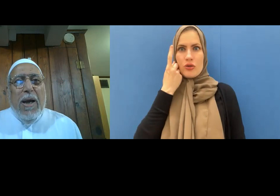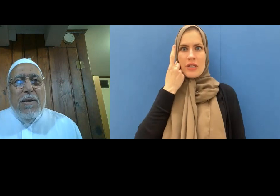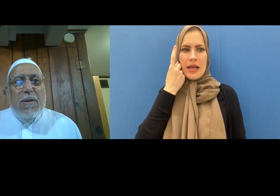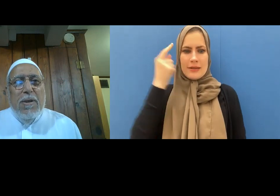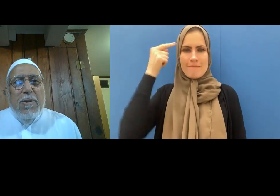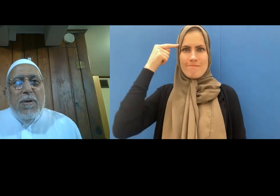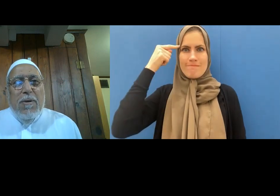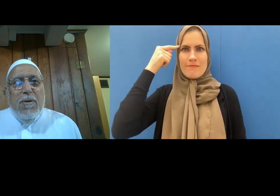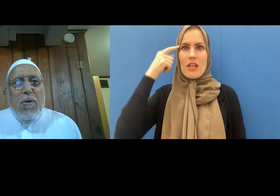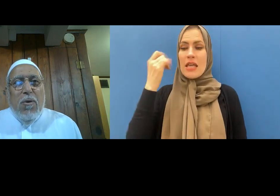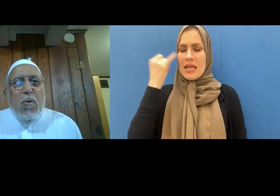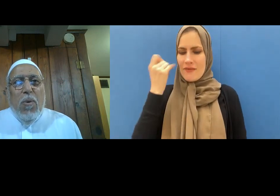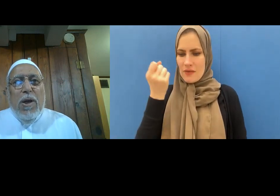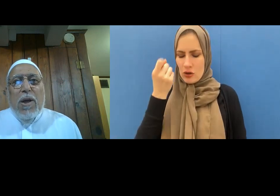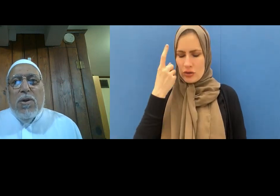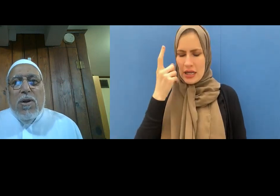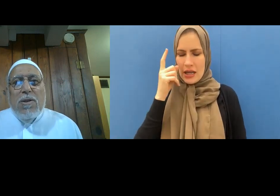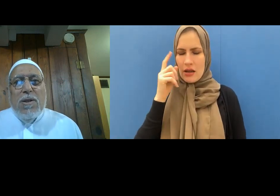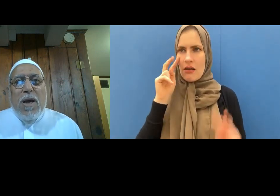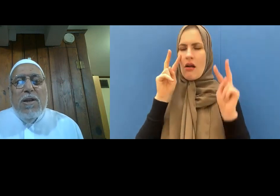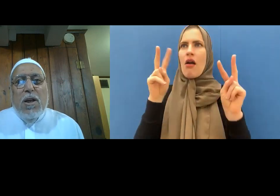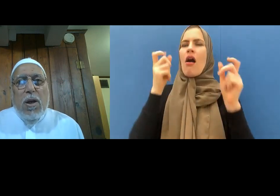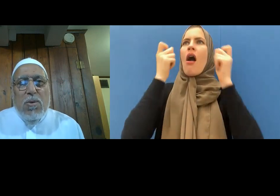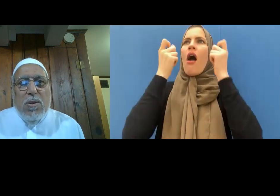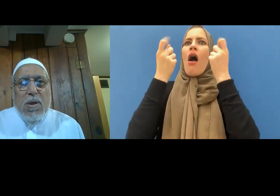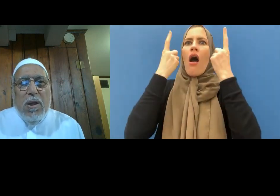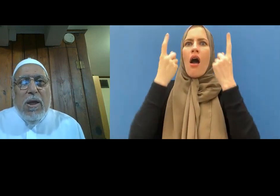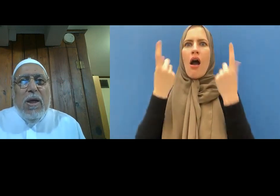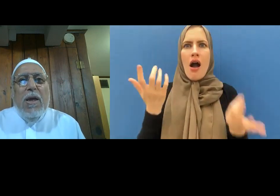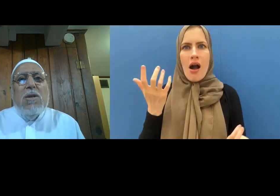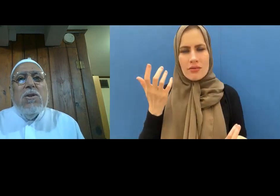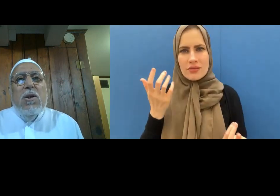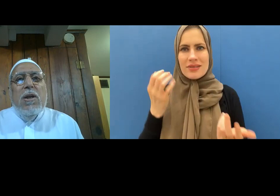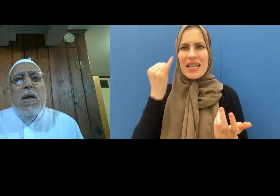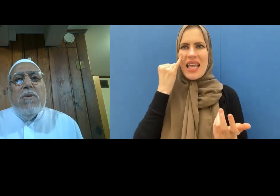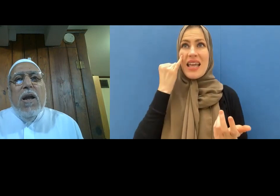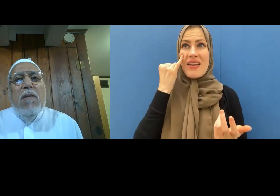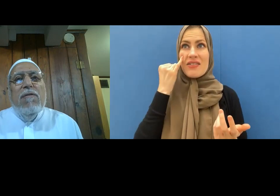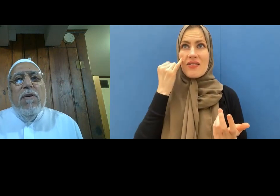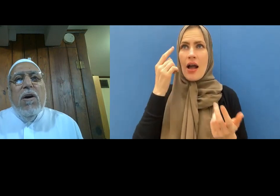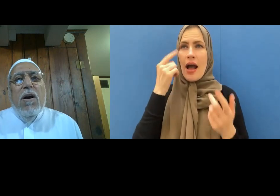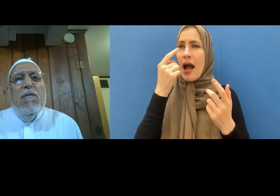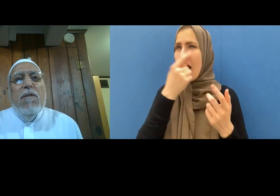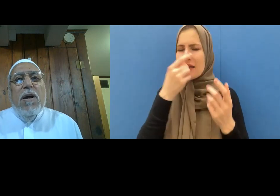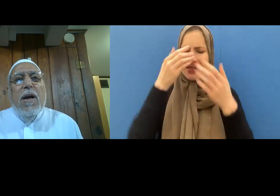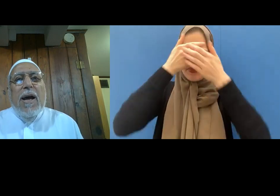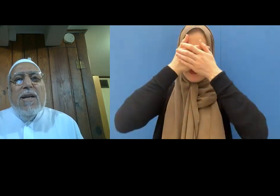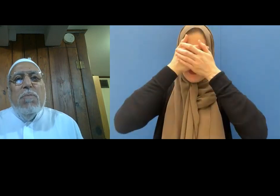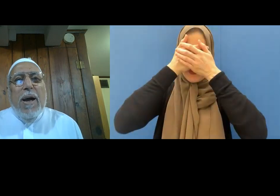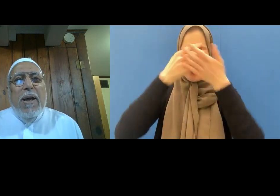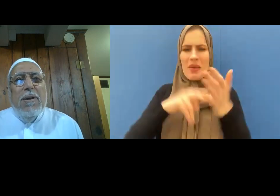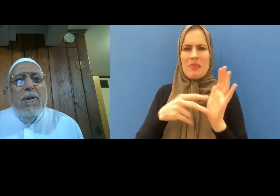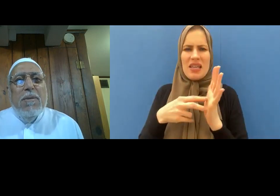his eyes. When he turns his eyes closed, he is turning himself off